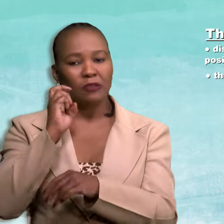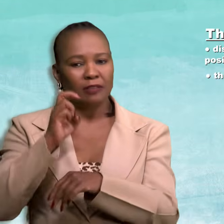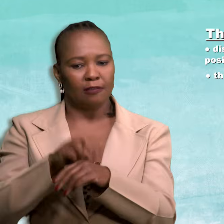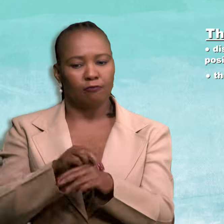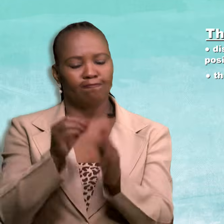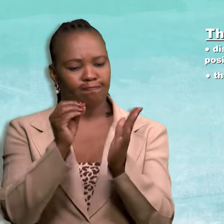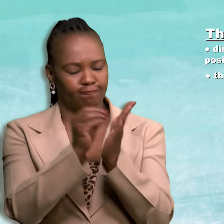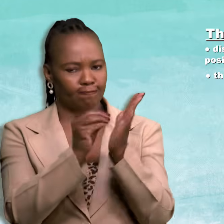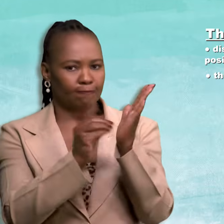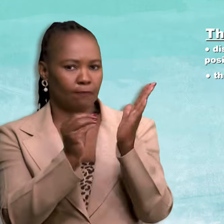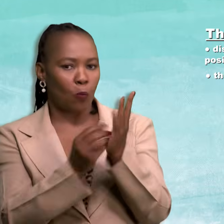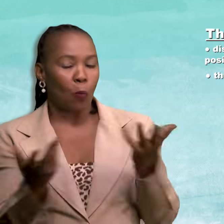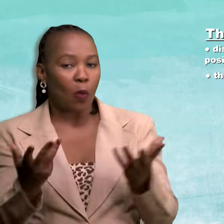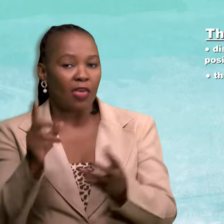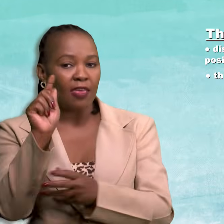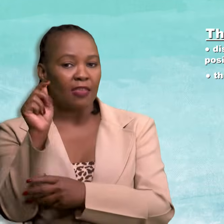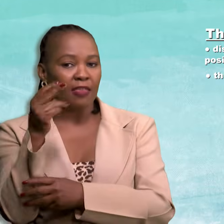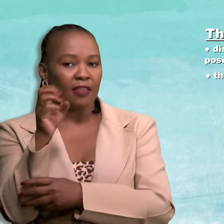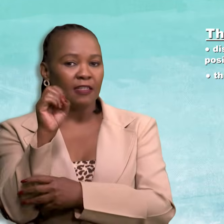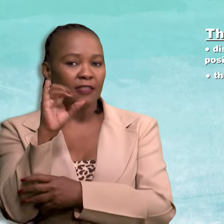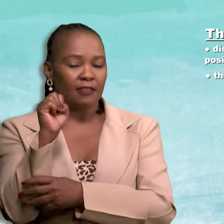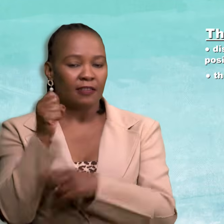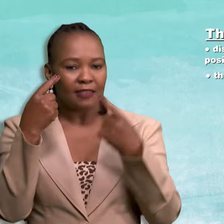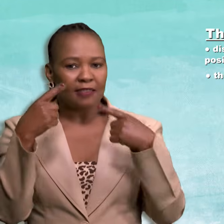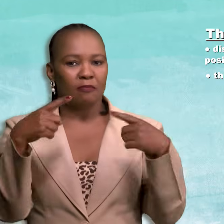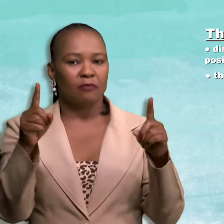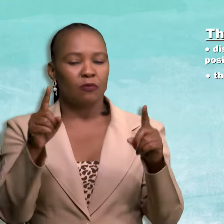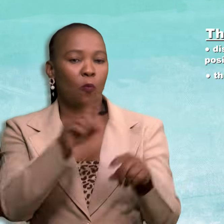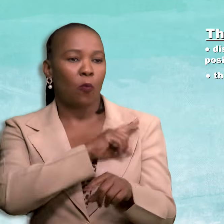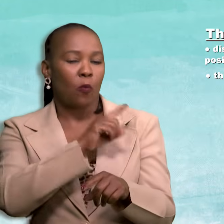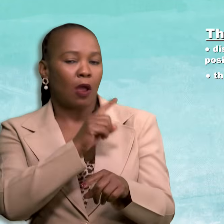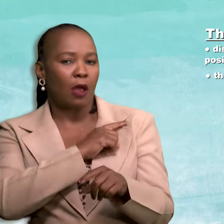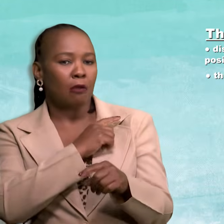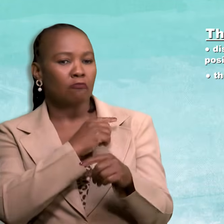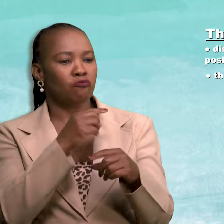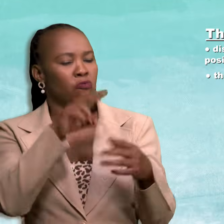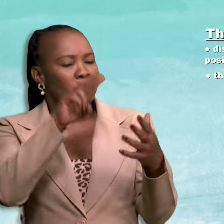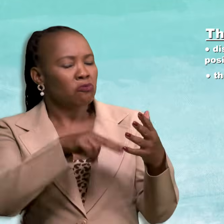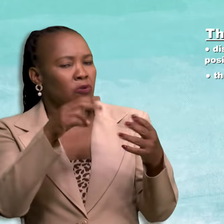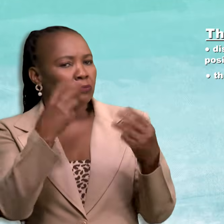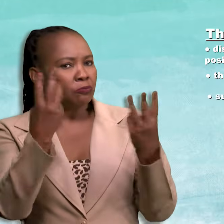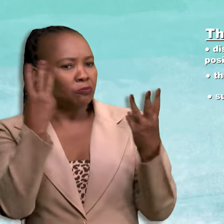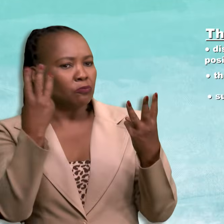state this in your thesis statement so that your readers know what aspects you will cover.